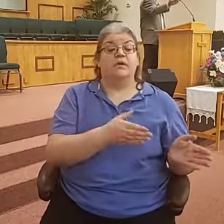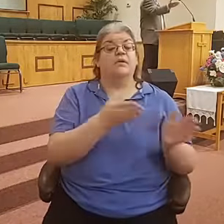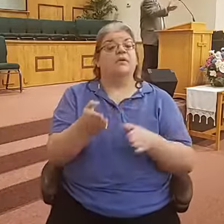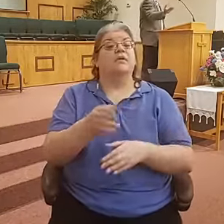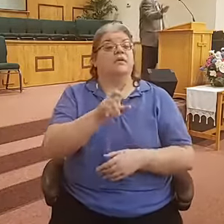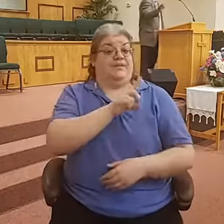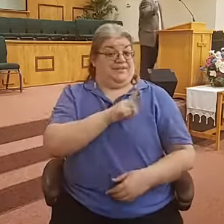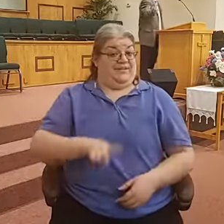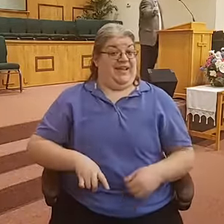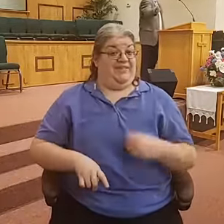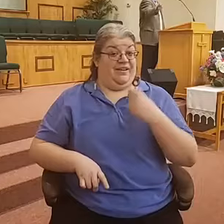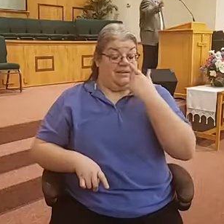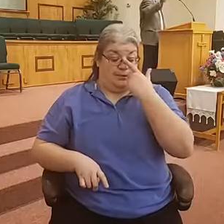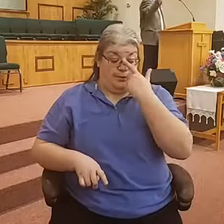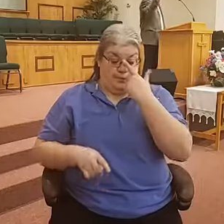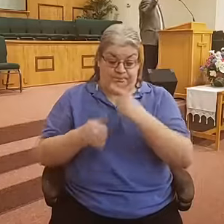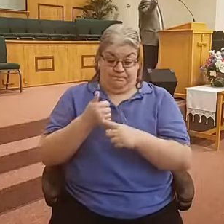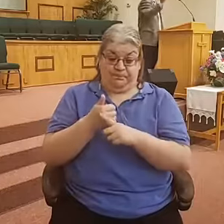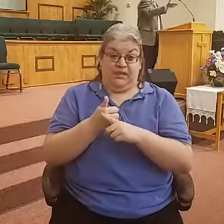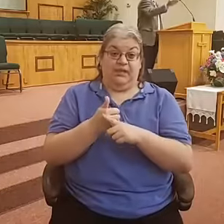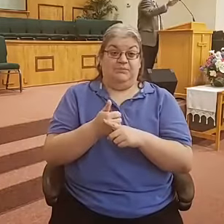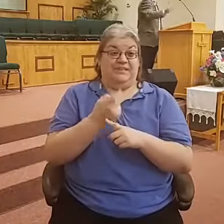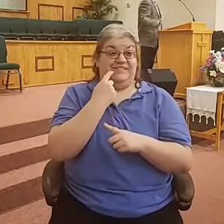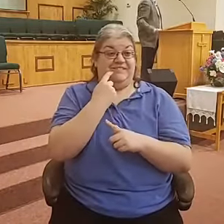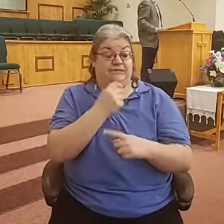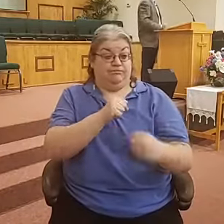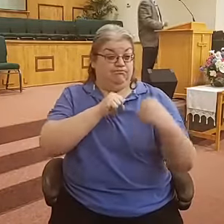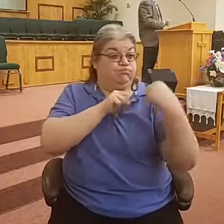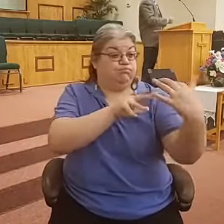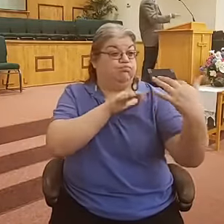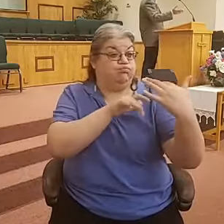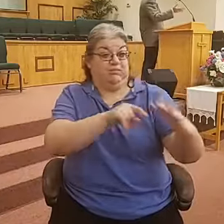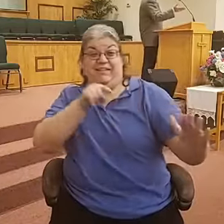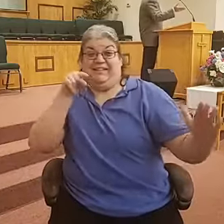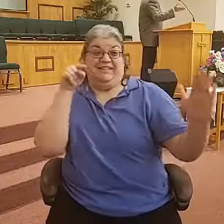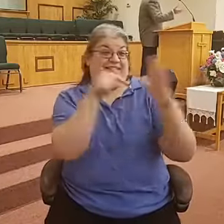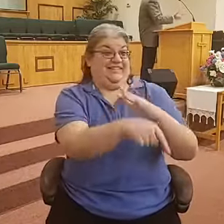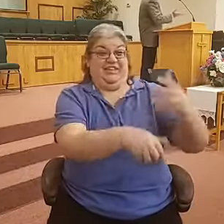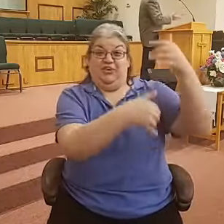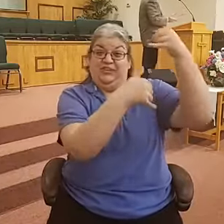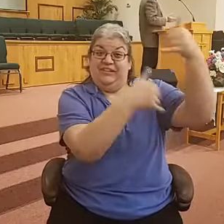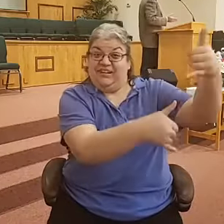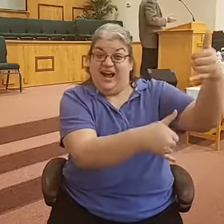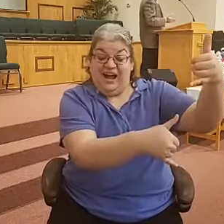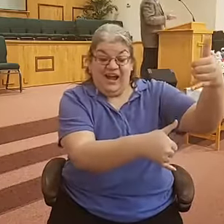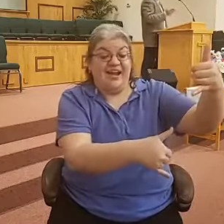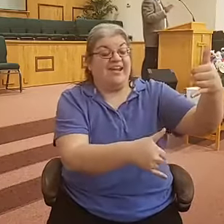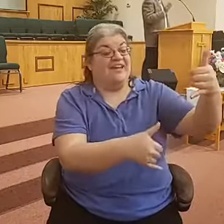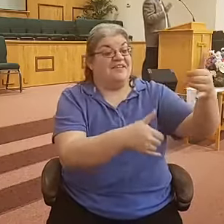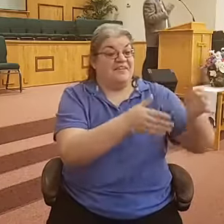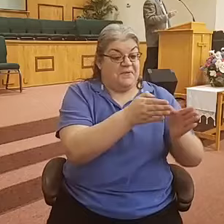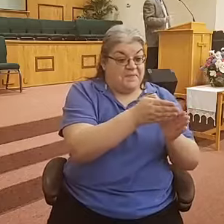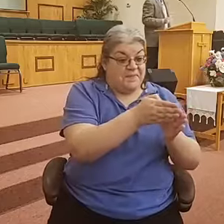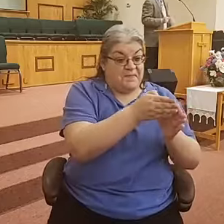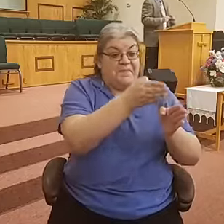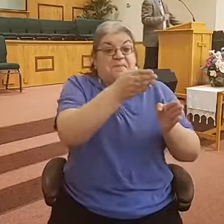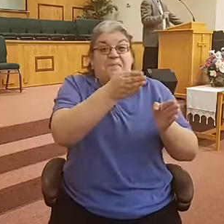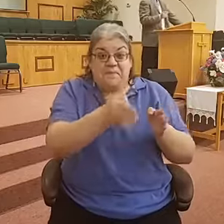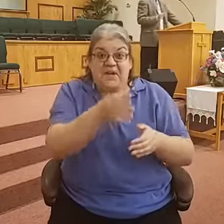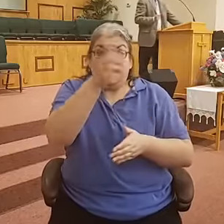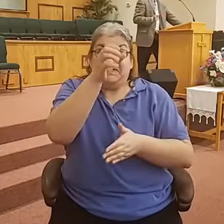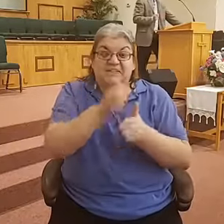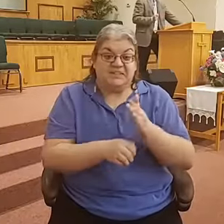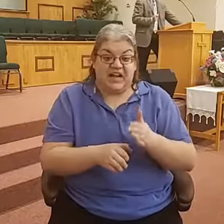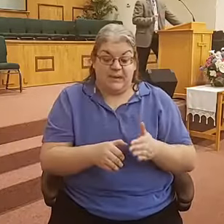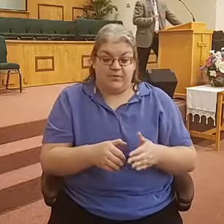David, he's fresh from battle after conquering Goliath, and it's less than a chapter that we all of a sudden see